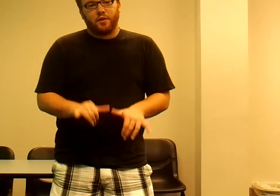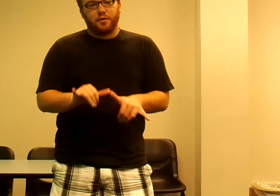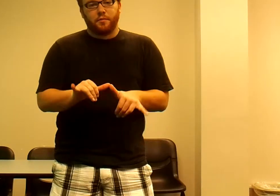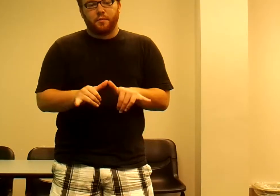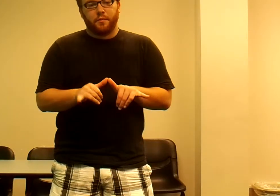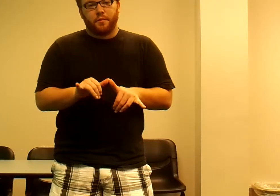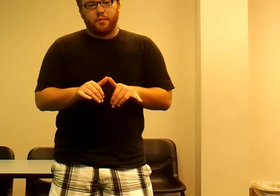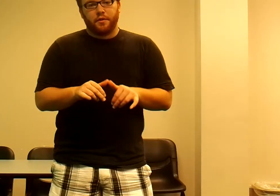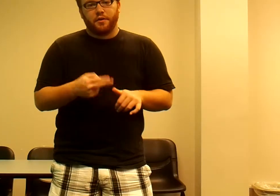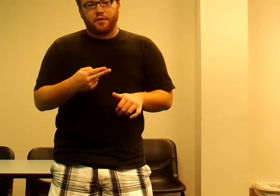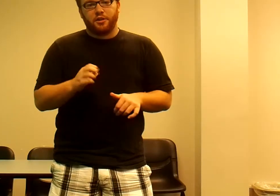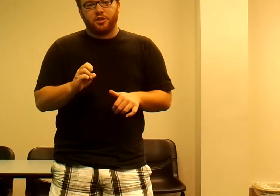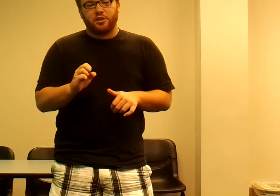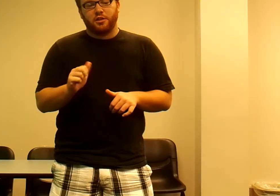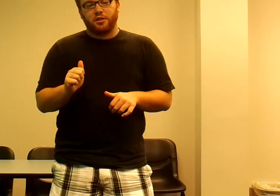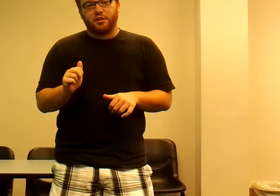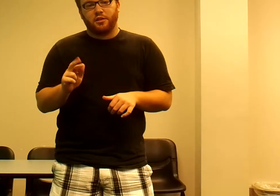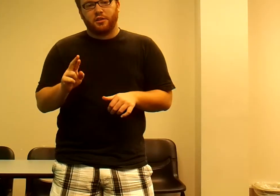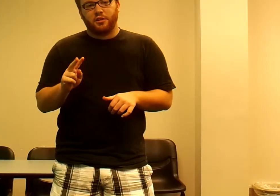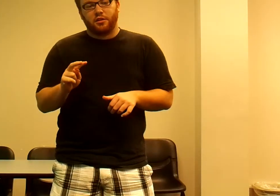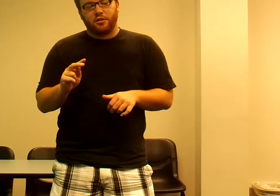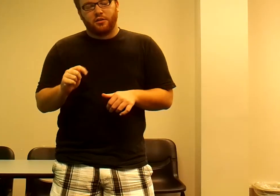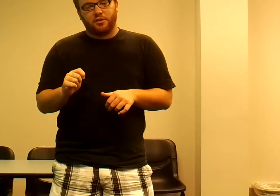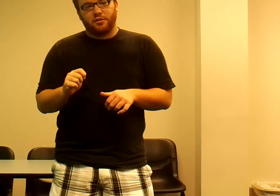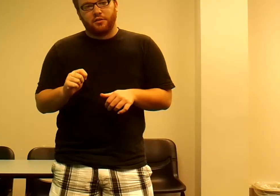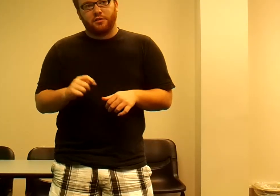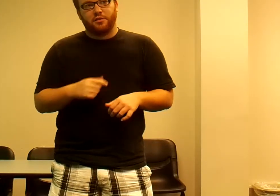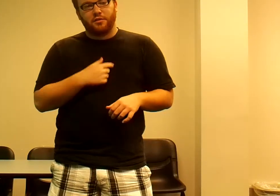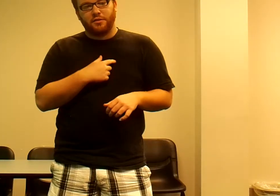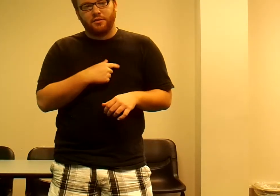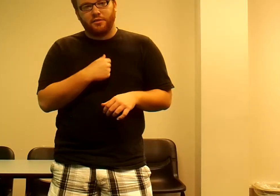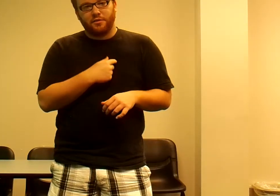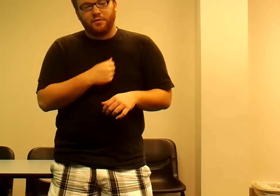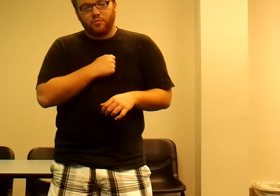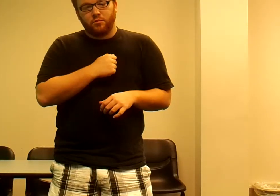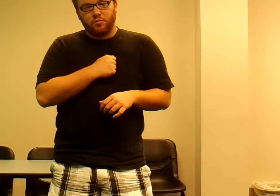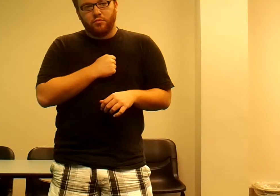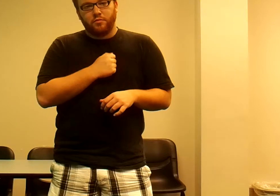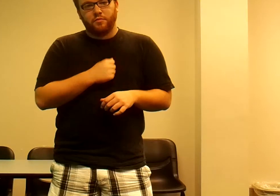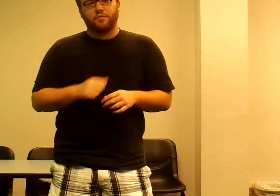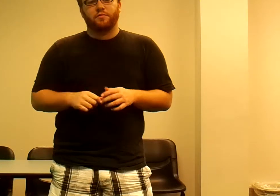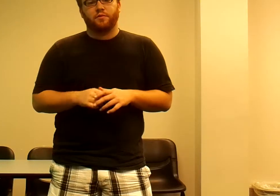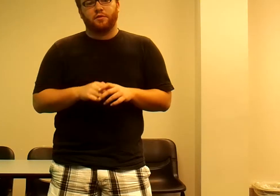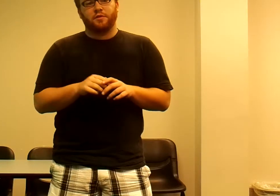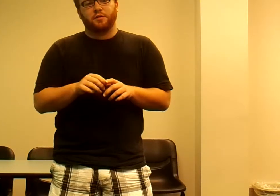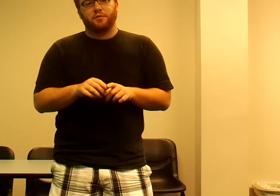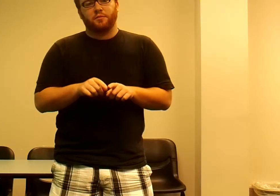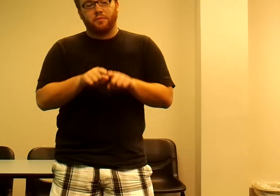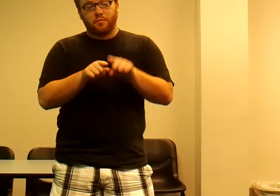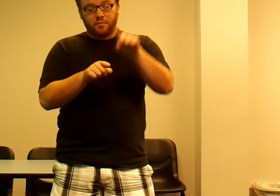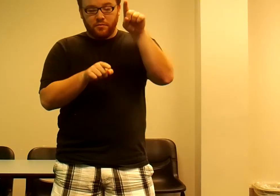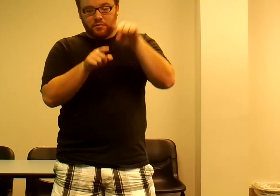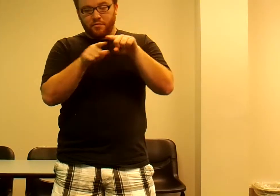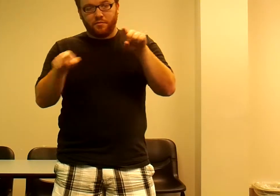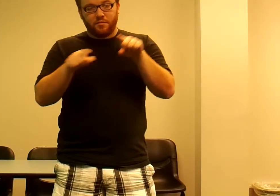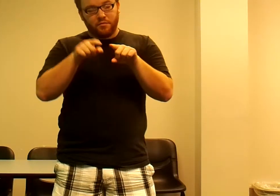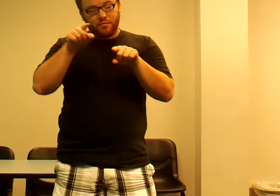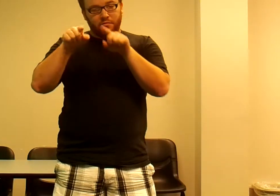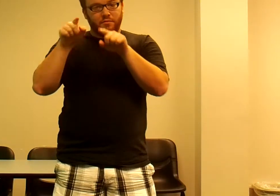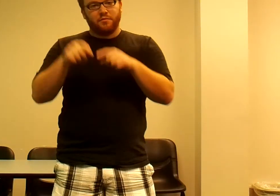heart rate. And we're going to go and make a graph, and we'll have 3 different activities. The